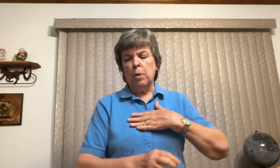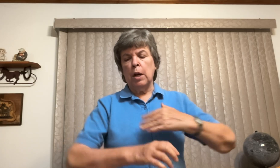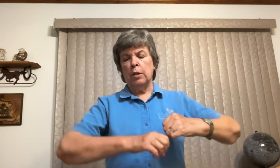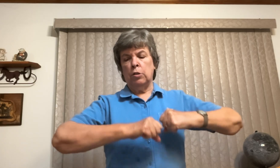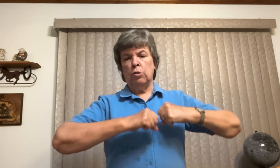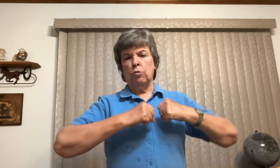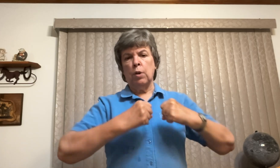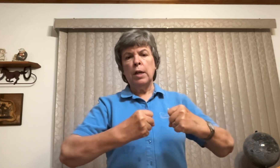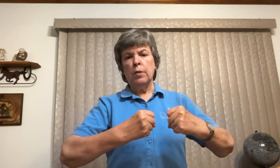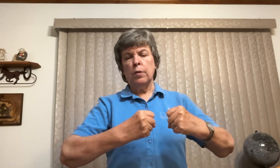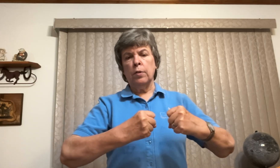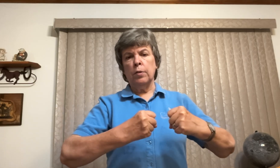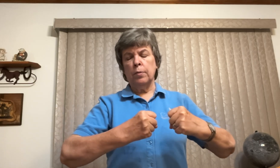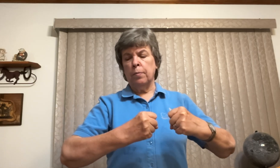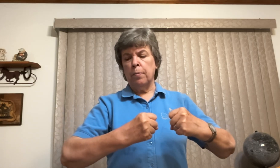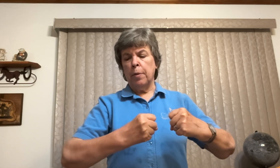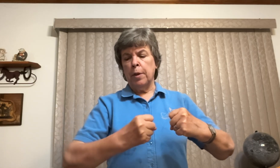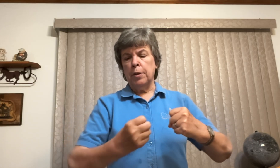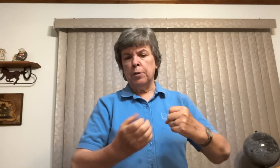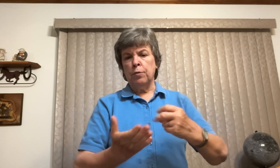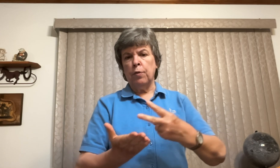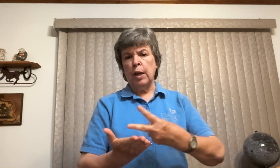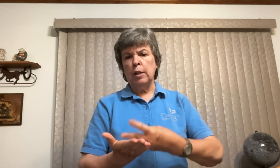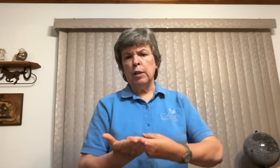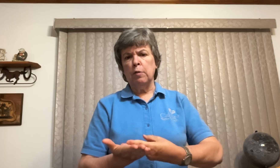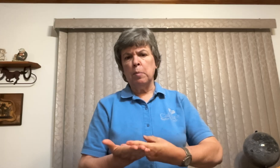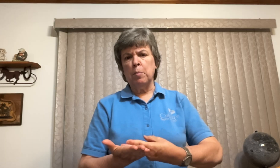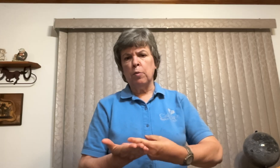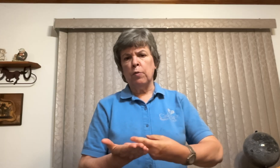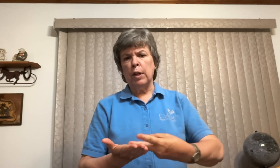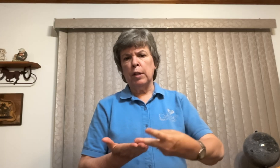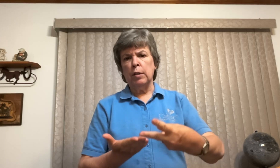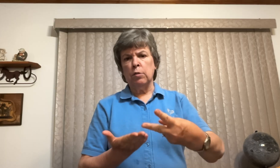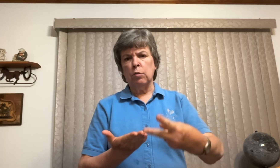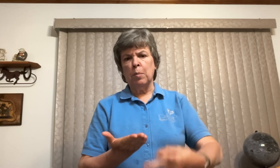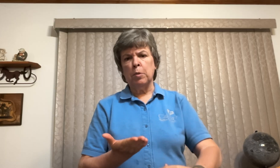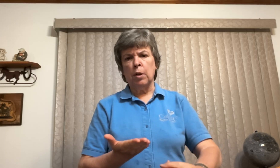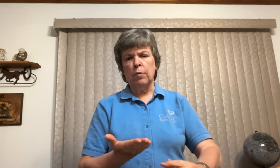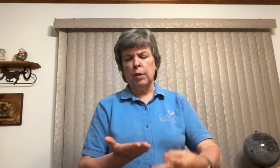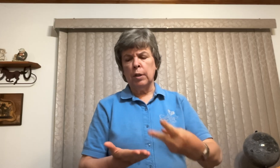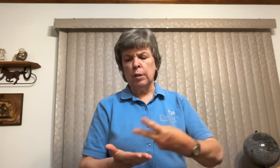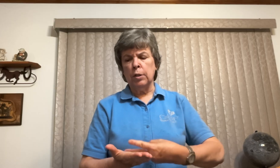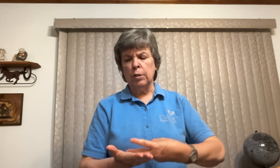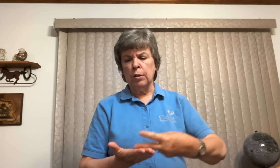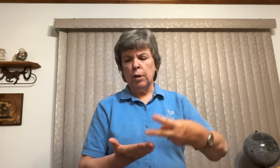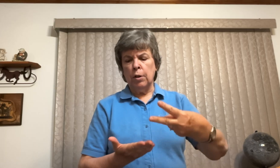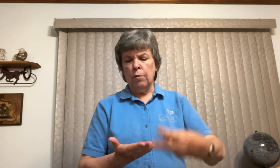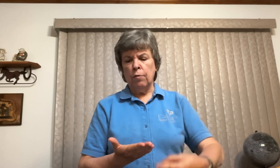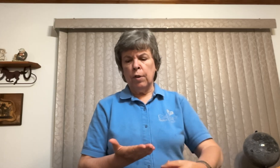My strength is failing. Remember, failing drops off the end here.